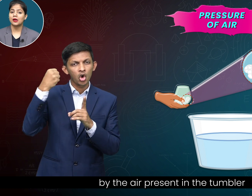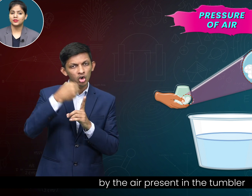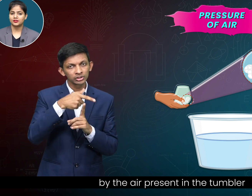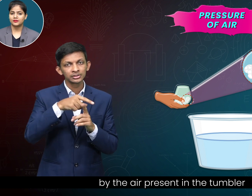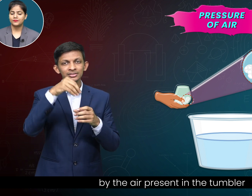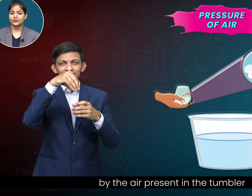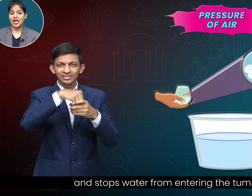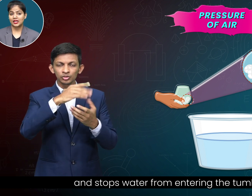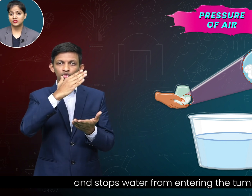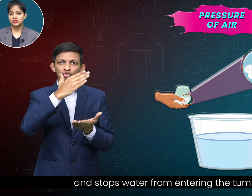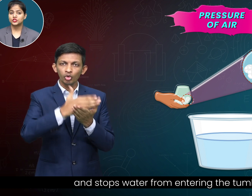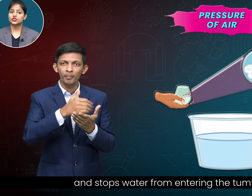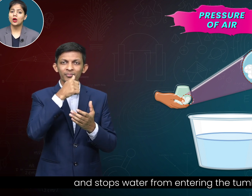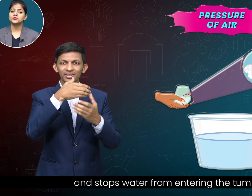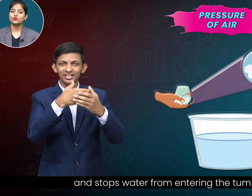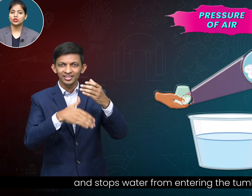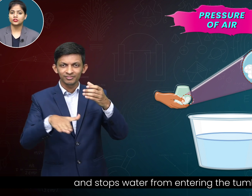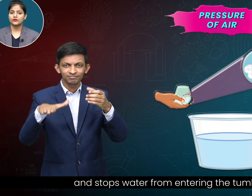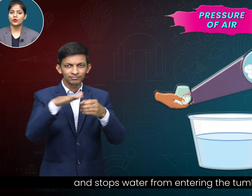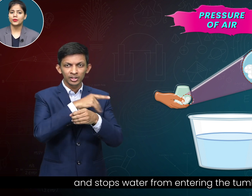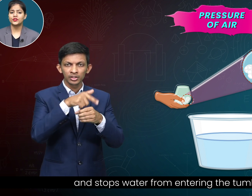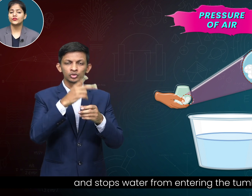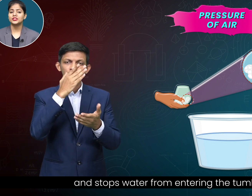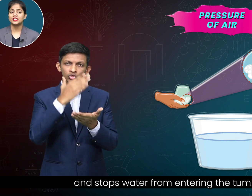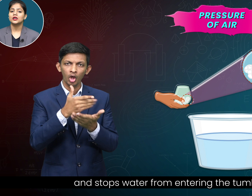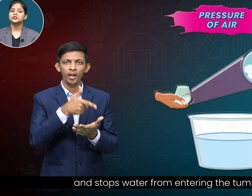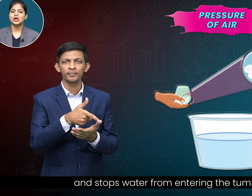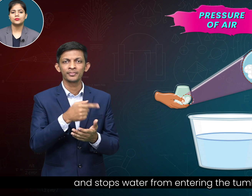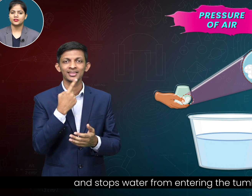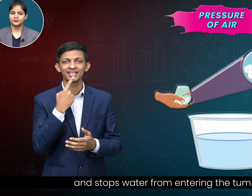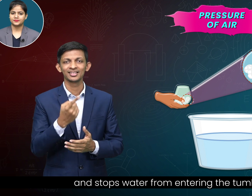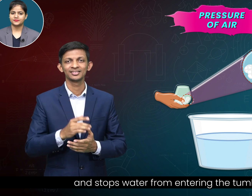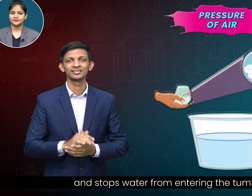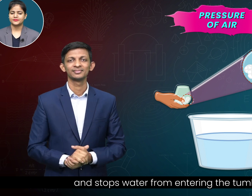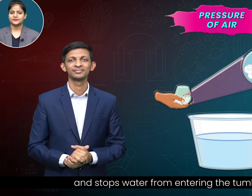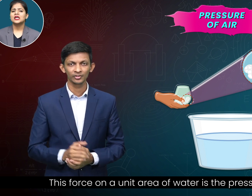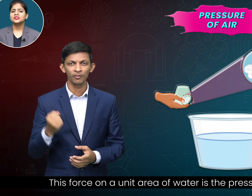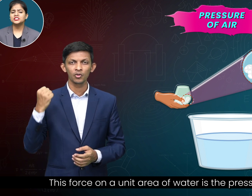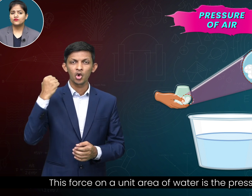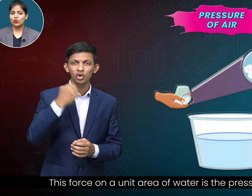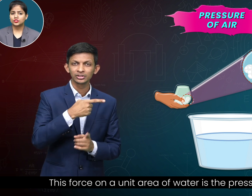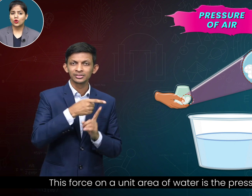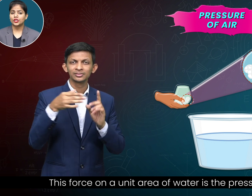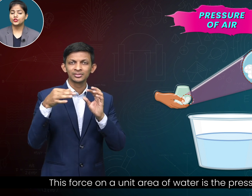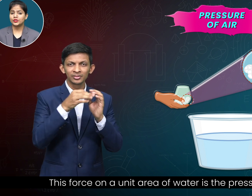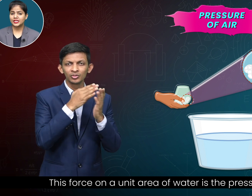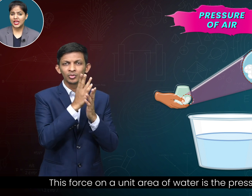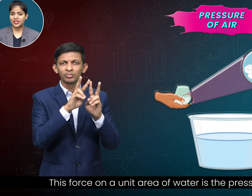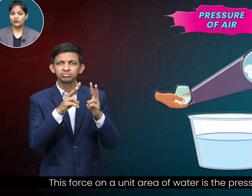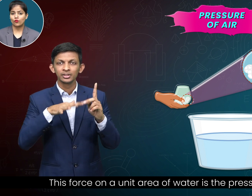tumbler and stops water from entering the tumbler. This force on a unit area of